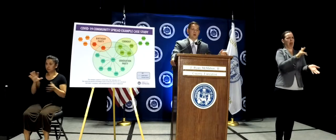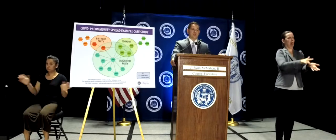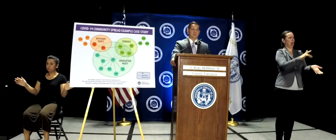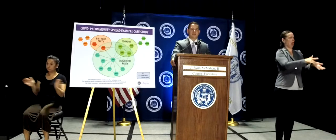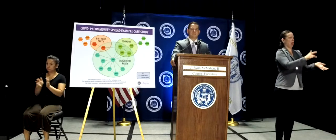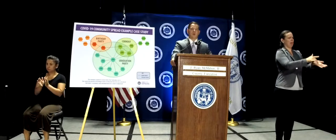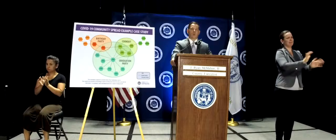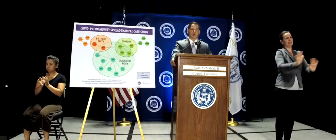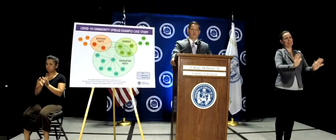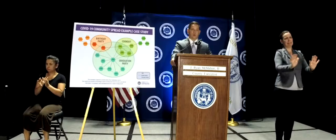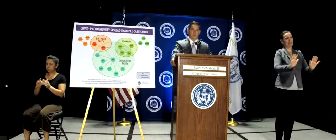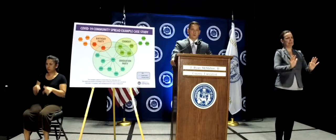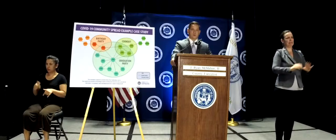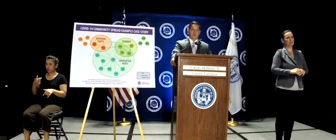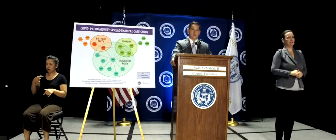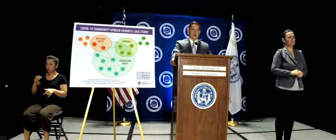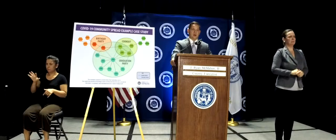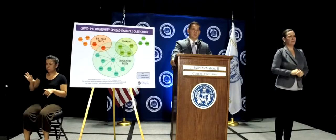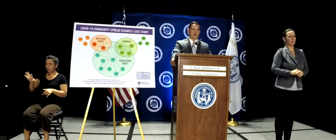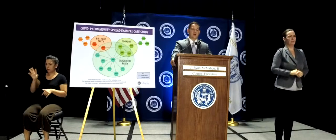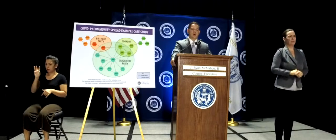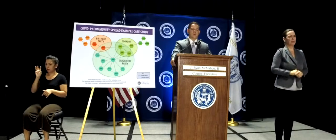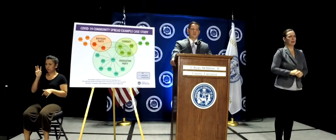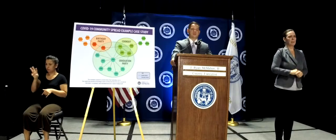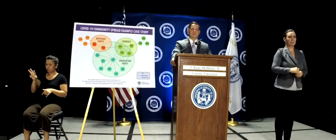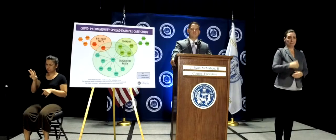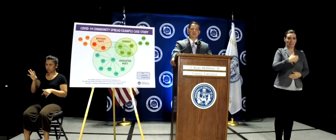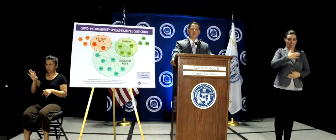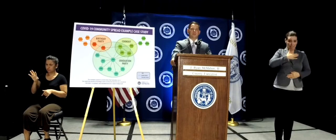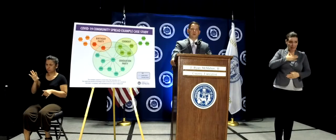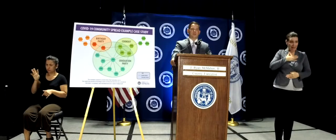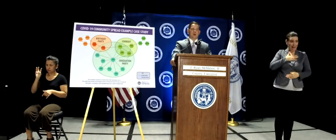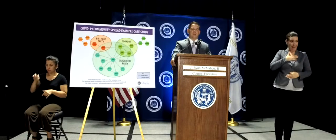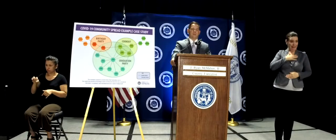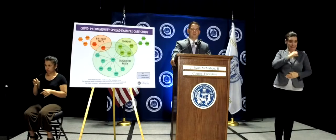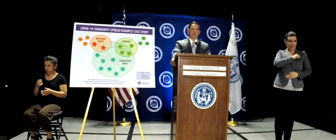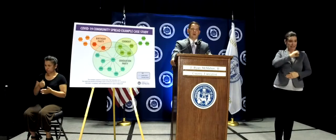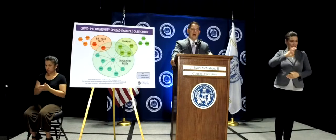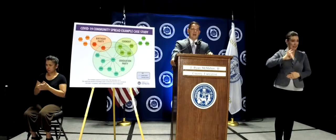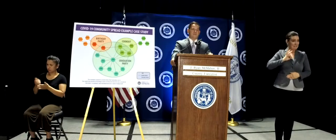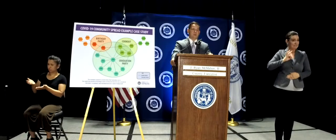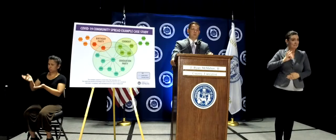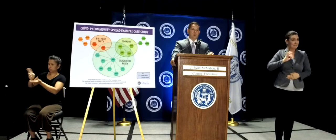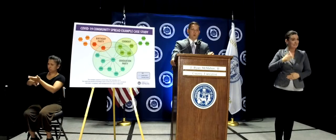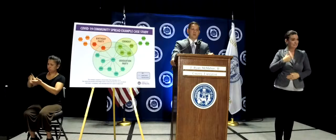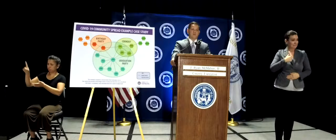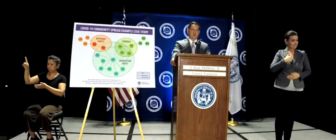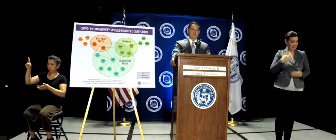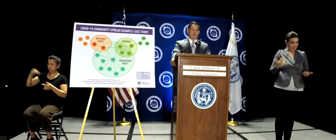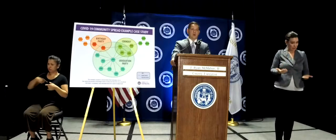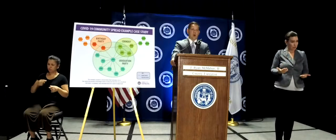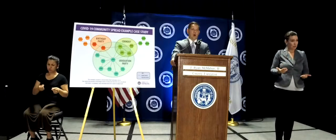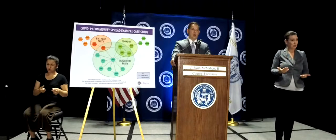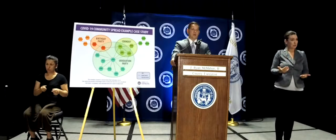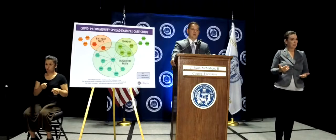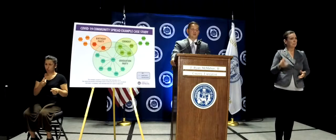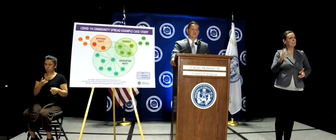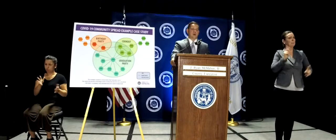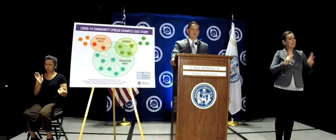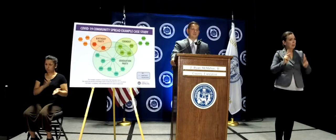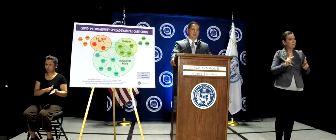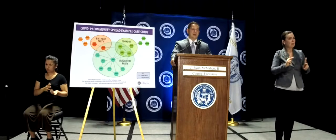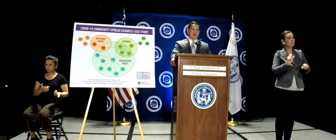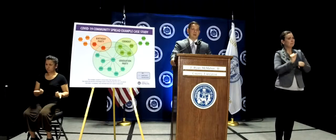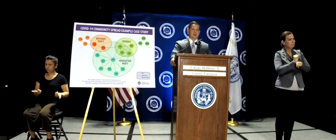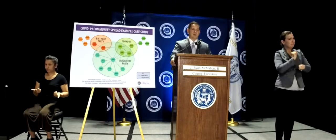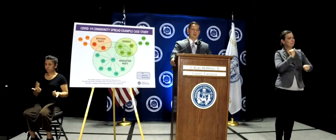used as a bargaining chip. It is my workforce. This is a mid-year budget problem. I have people who are working very, very hard to